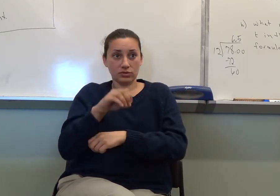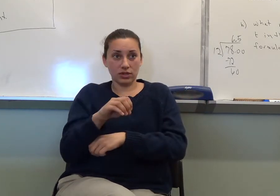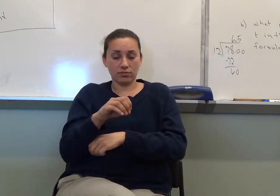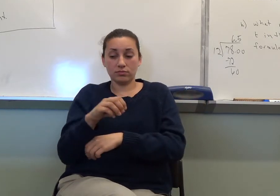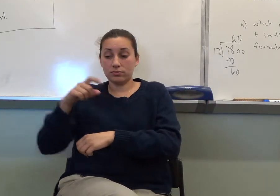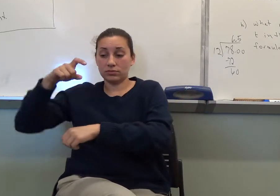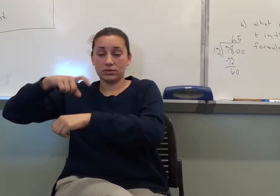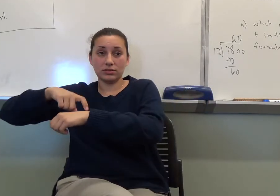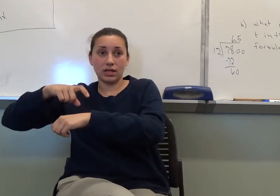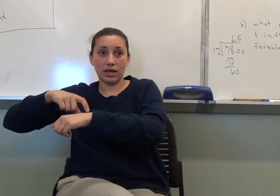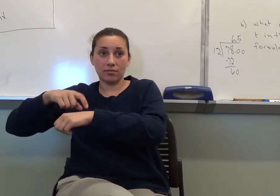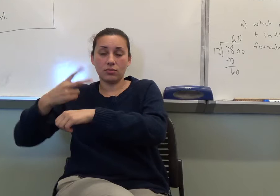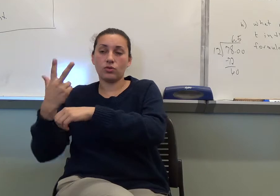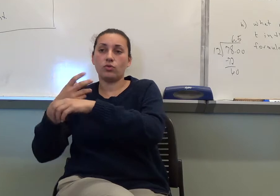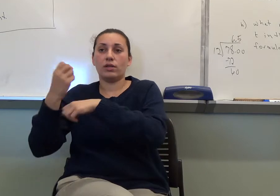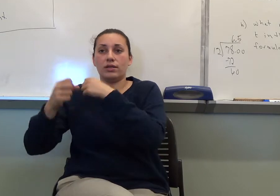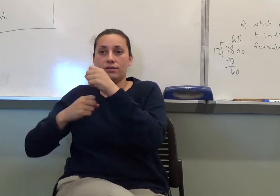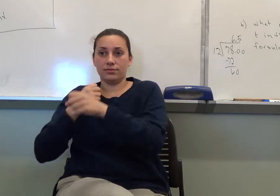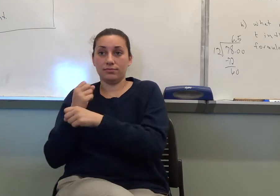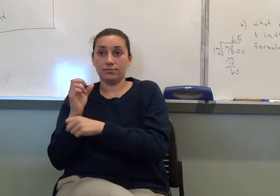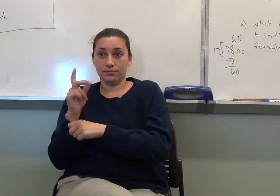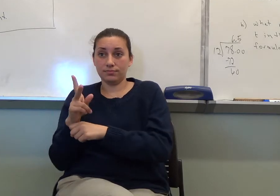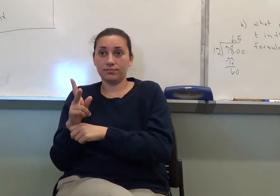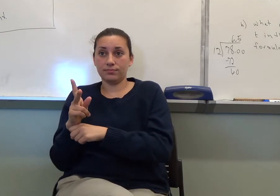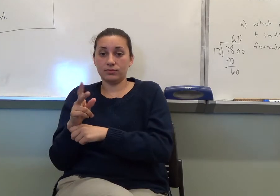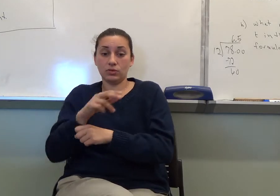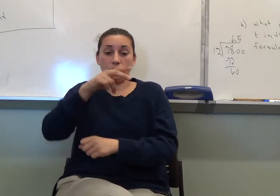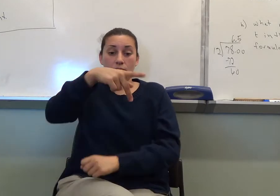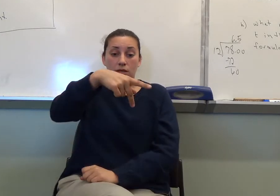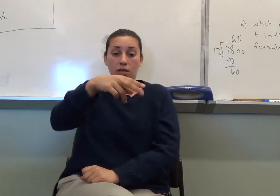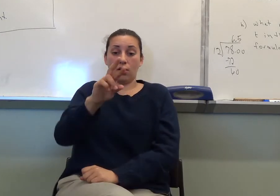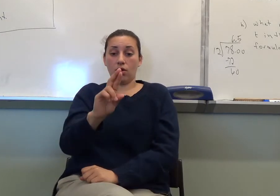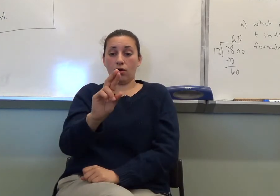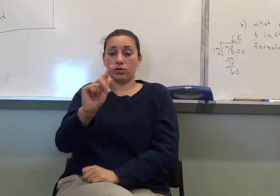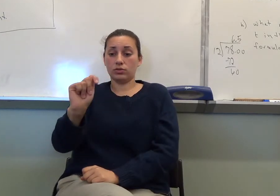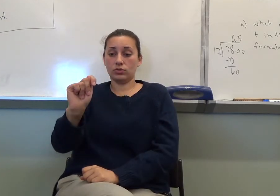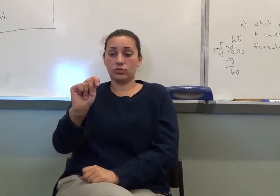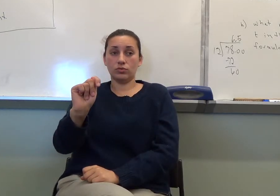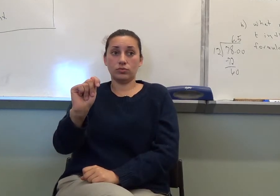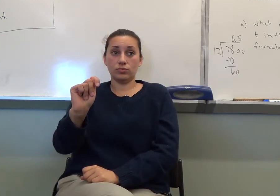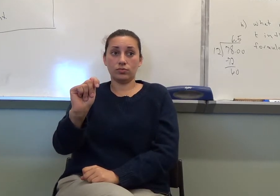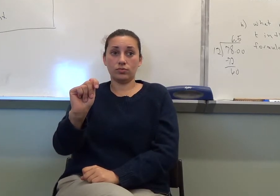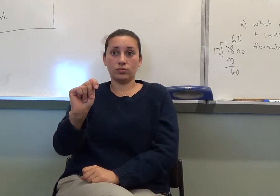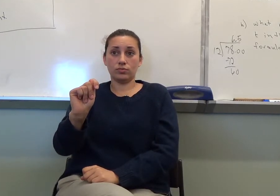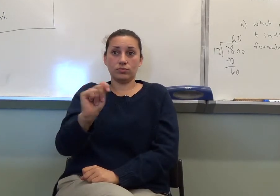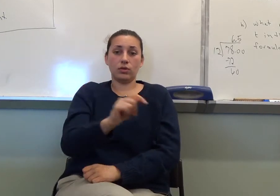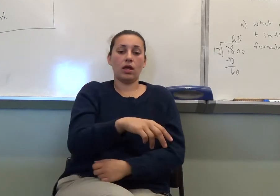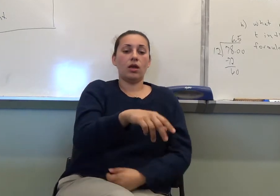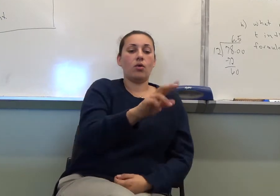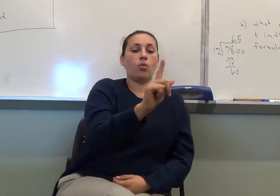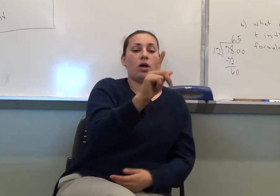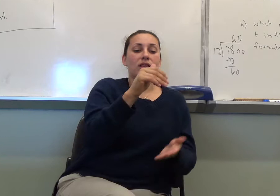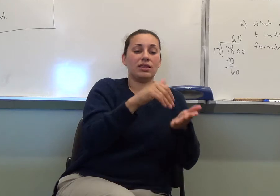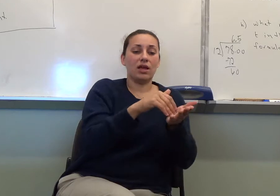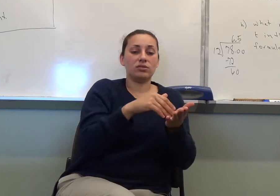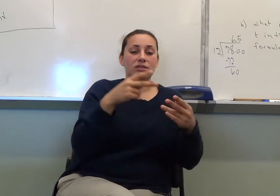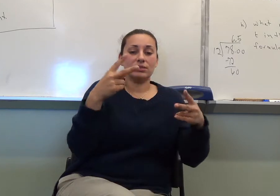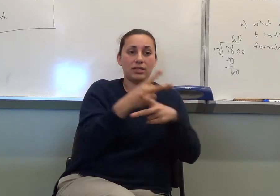is 3 years. So the PRT is 1,000 times 0.08, which is the decimal form of